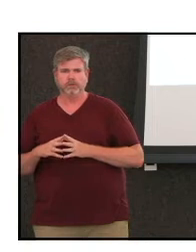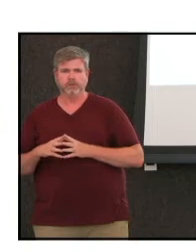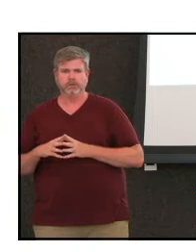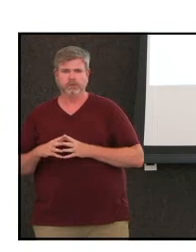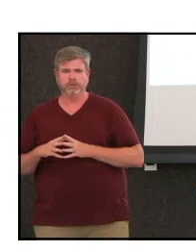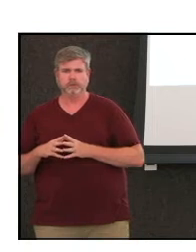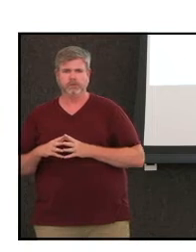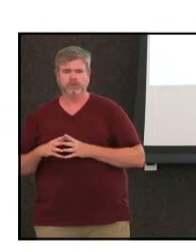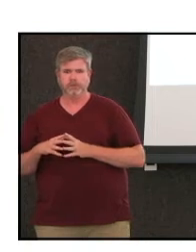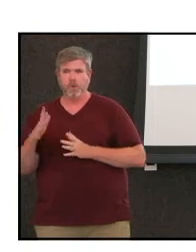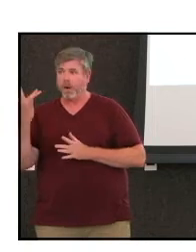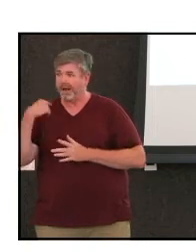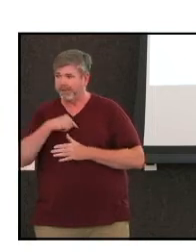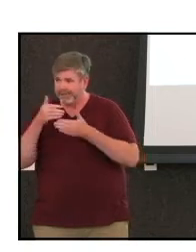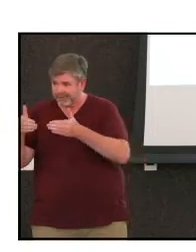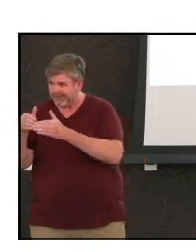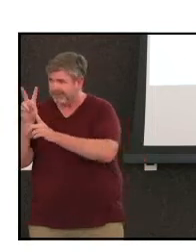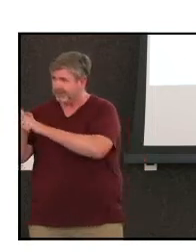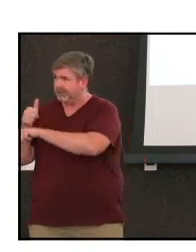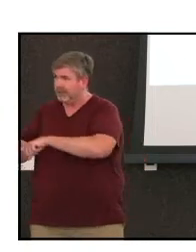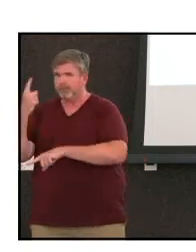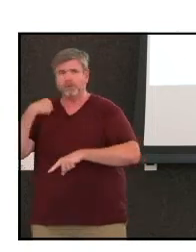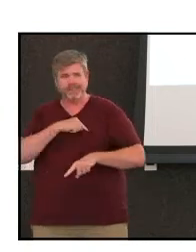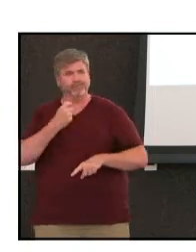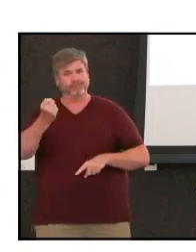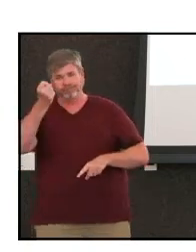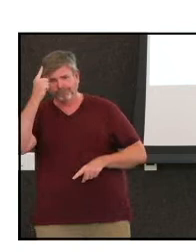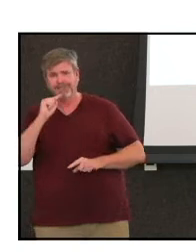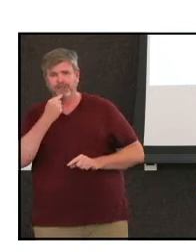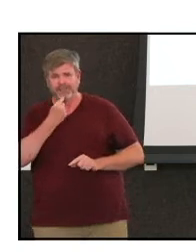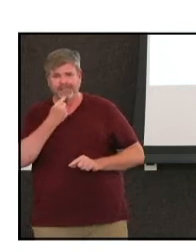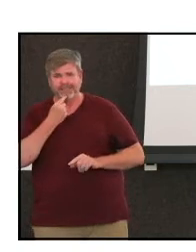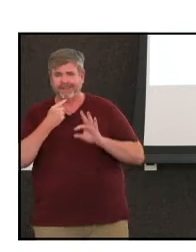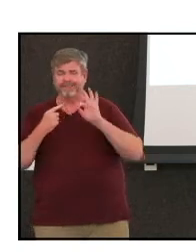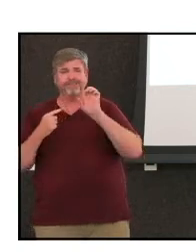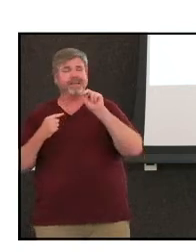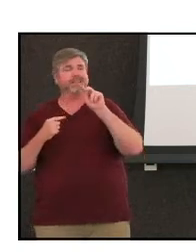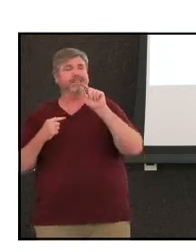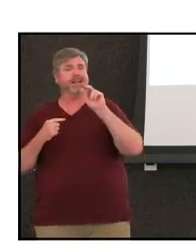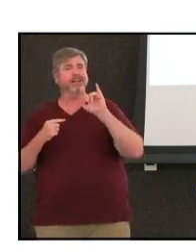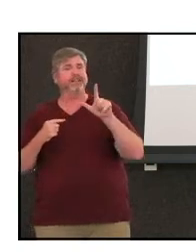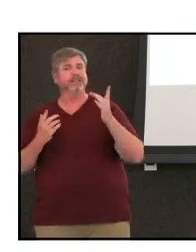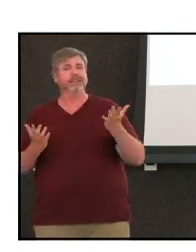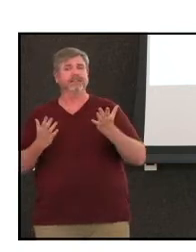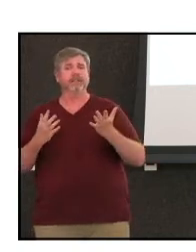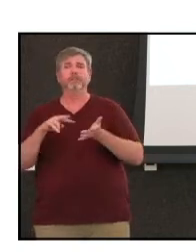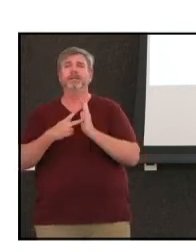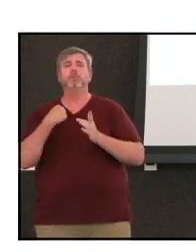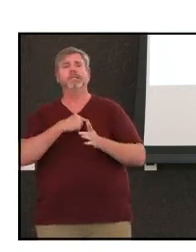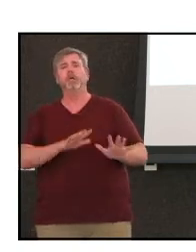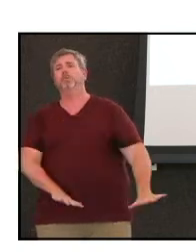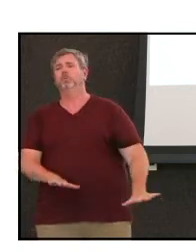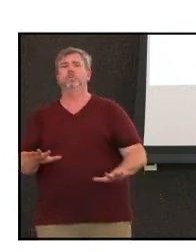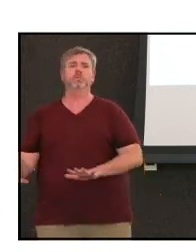as serious as fentanyl exists in our community, we have to make sure that we react in the same way to understanding how deadly